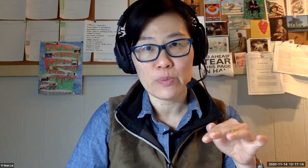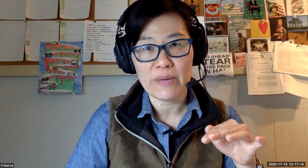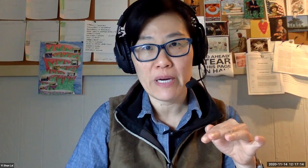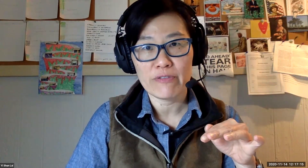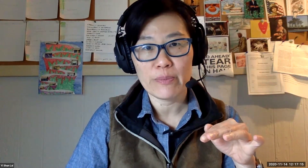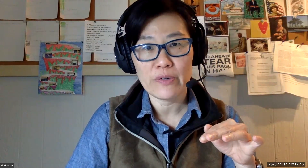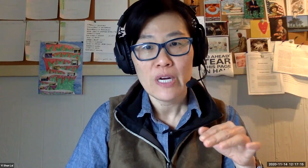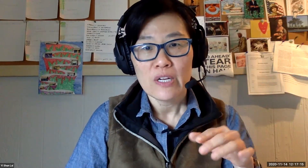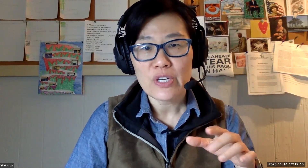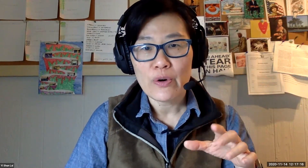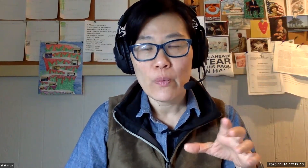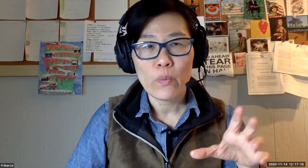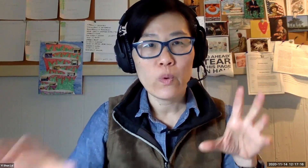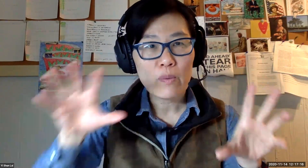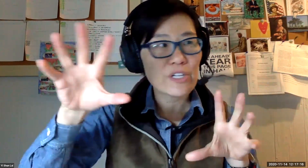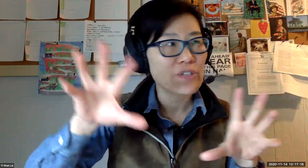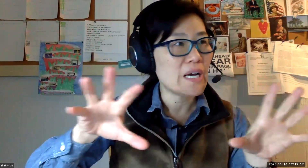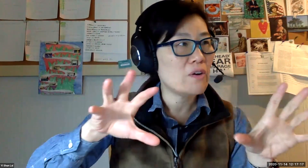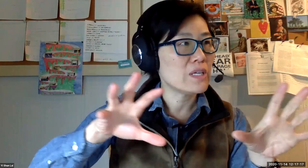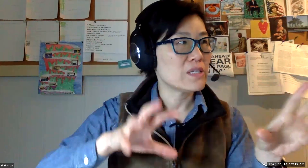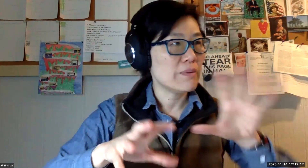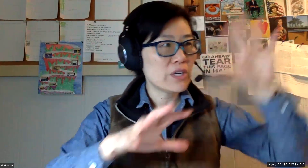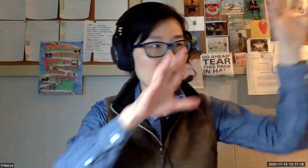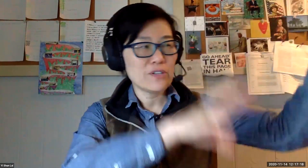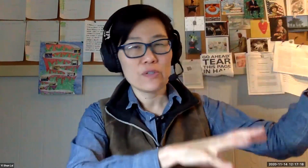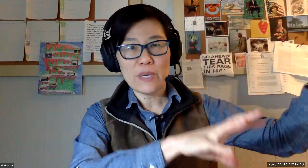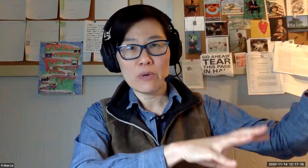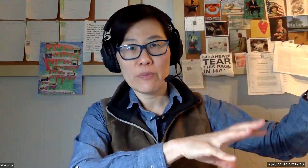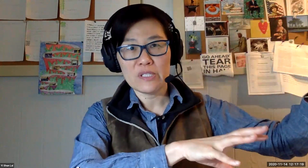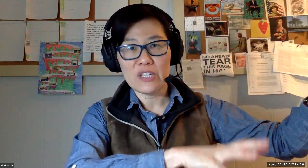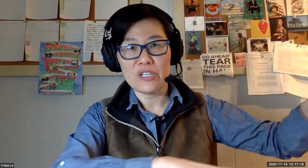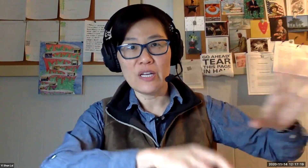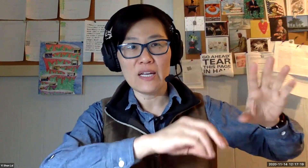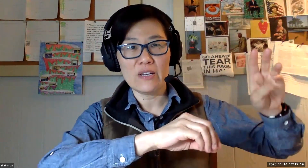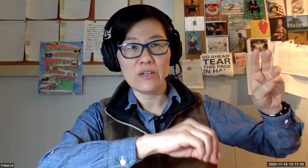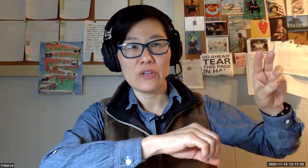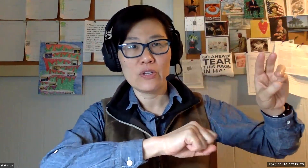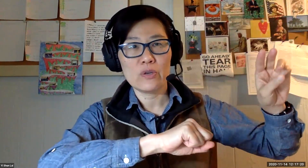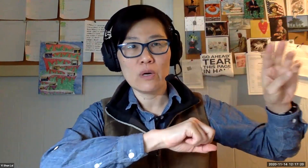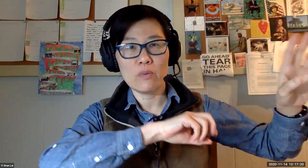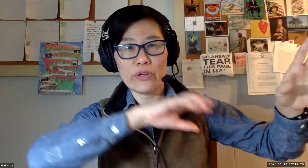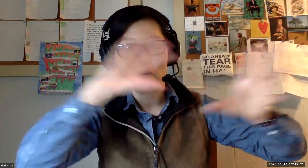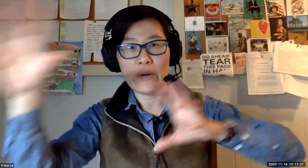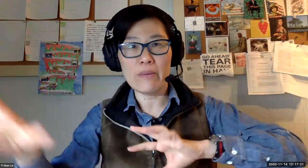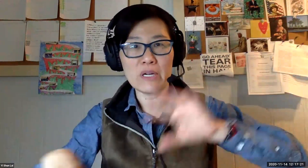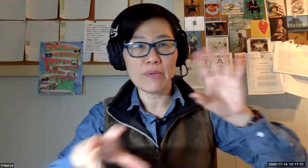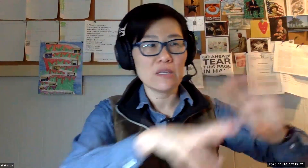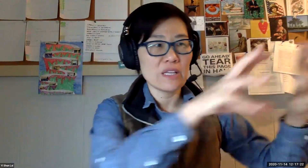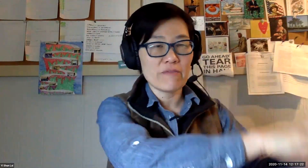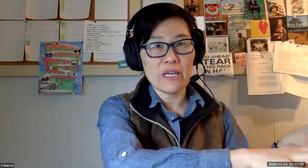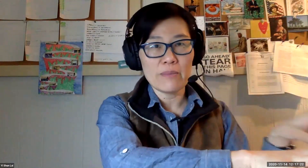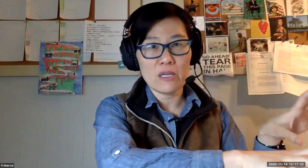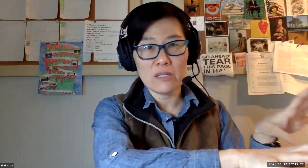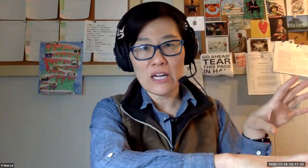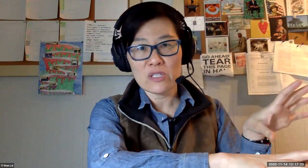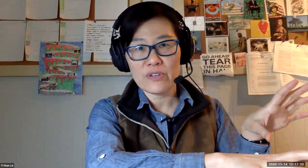most brain power from you. So what we're going to do now is I'm going to go ahead and do this PowerPoint presentation, and you all will go away. But I'm going to